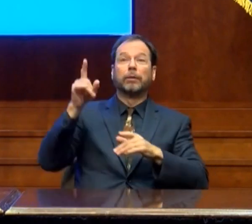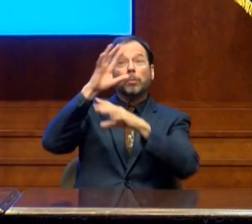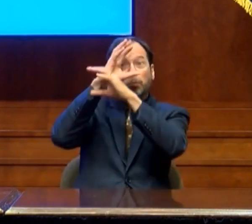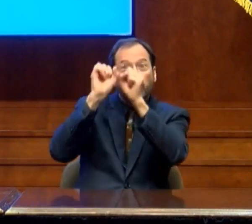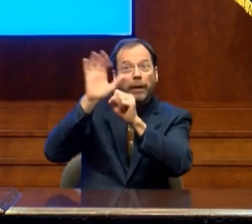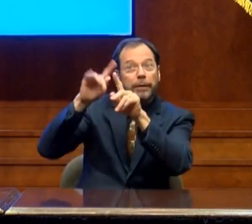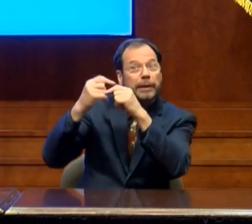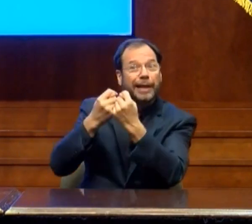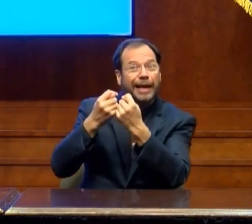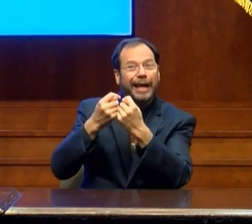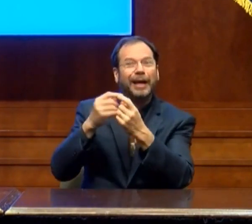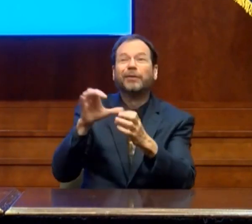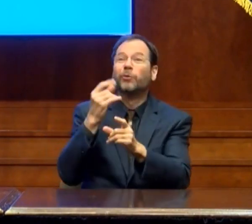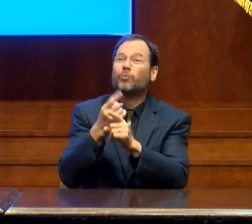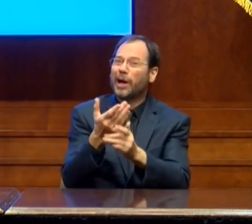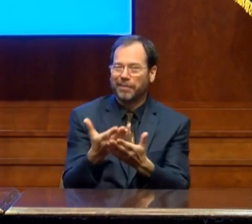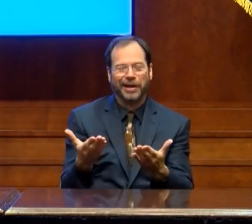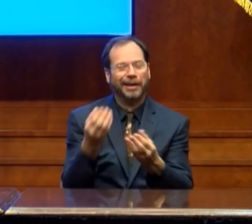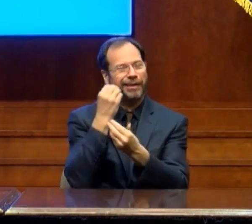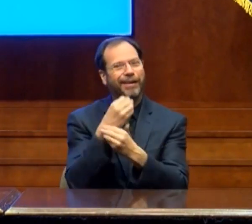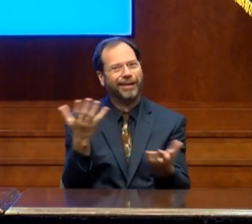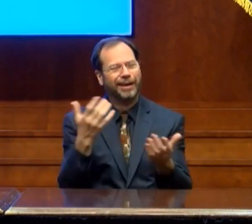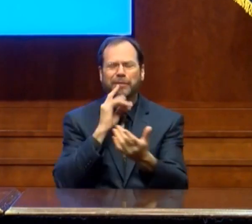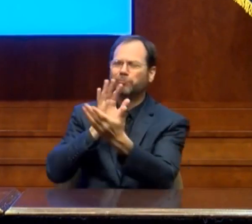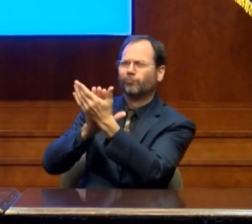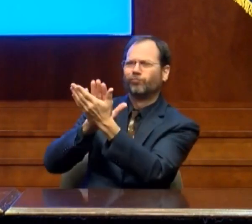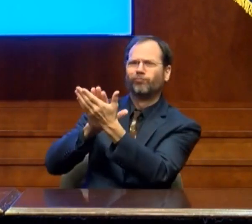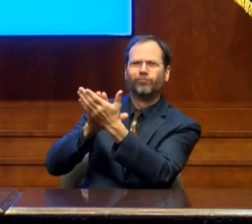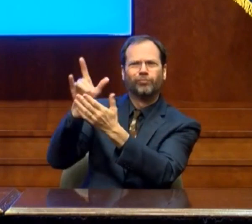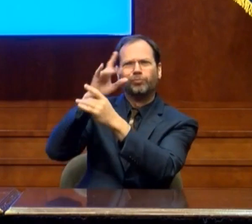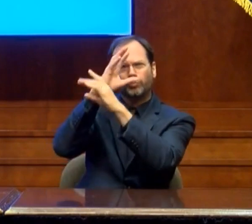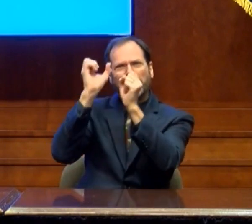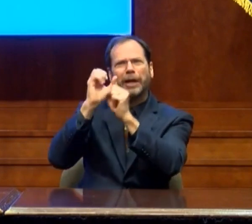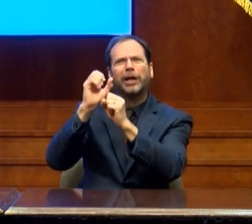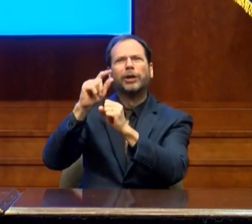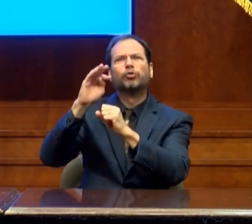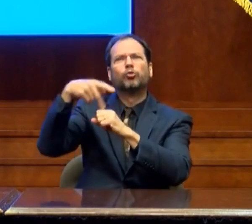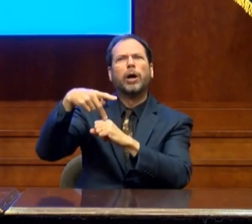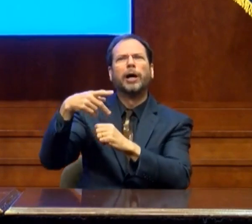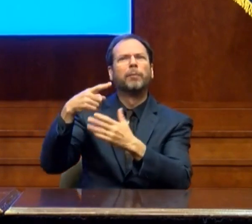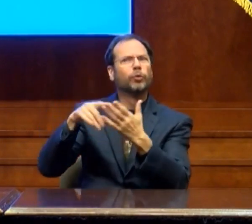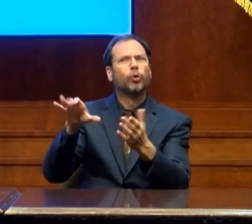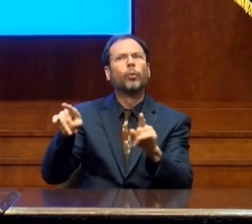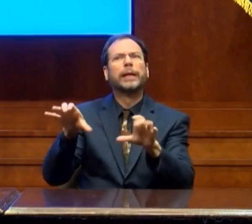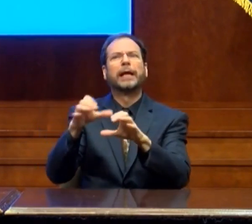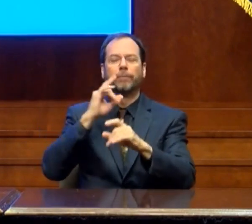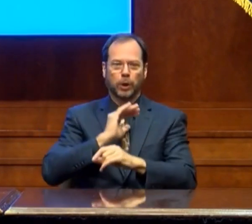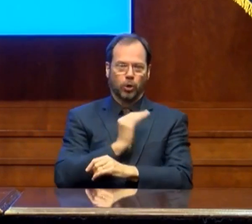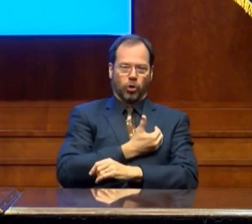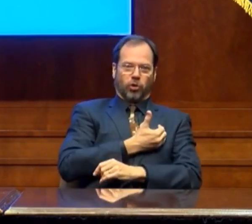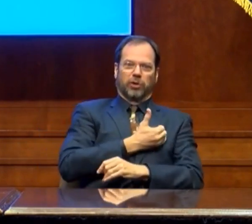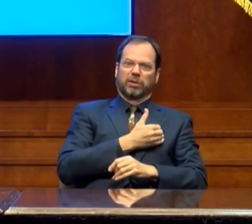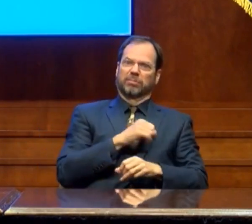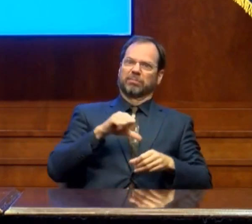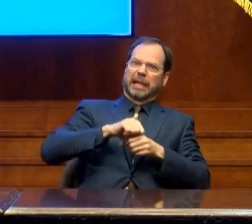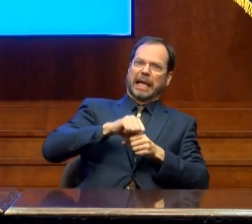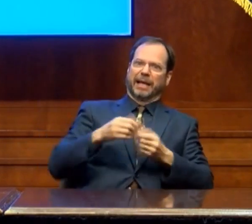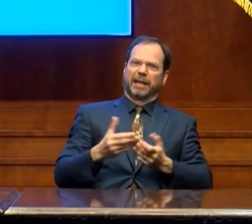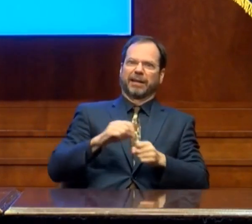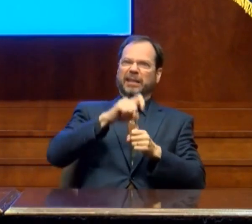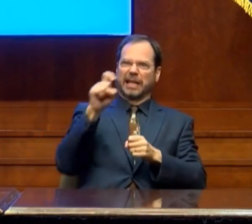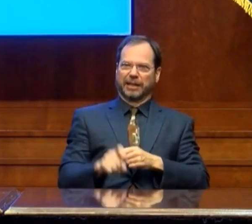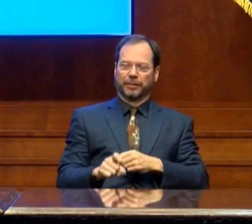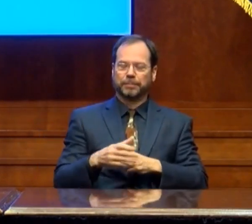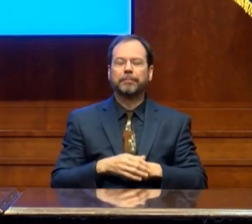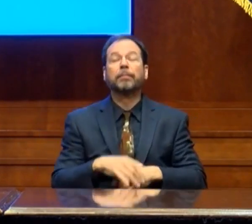done is exactly the right thing, and I applaud President Trump for doing everything he can for our energy sector.